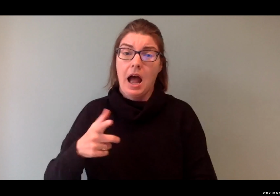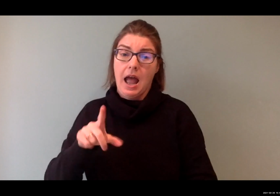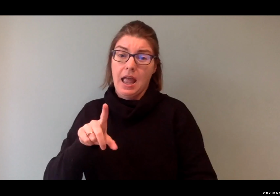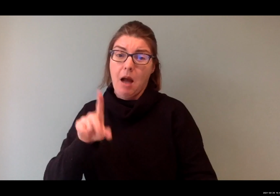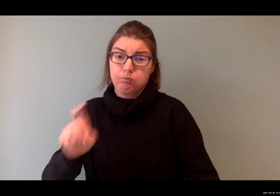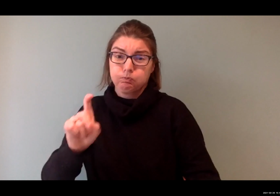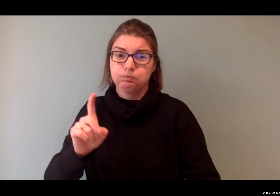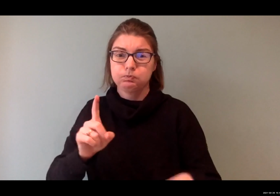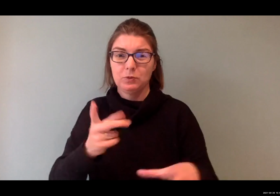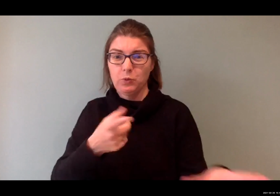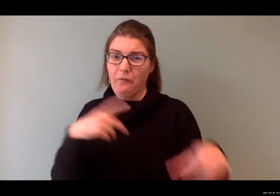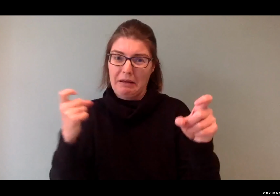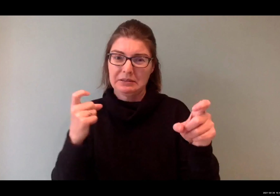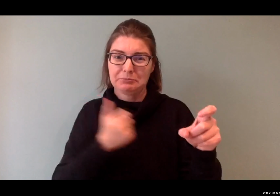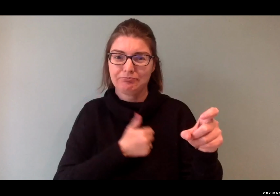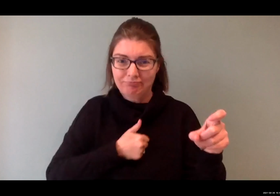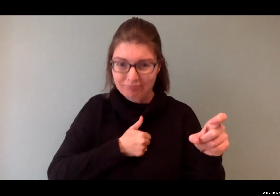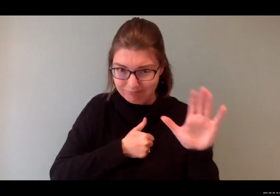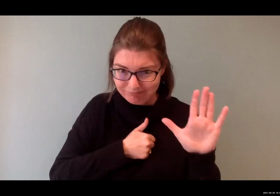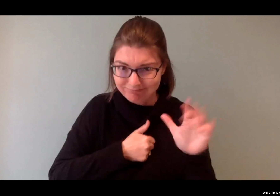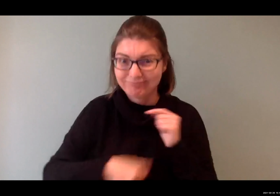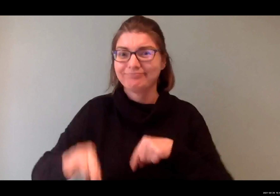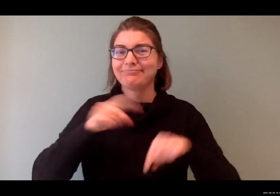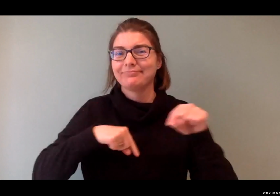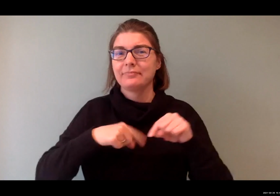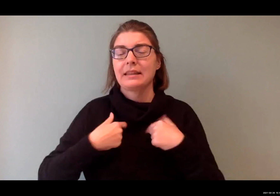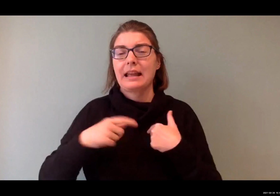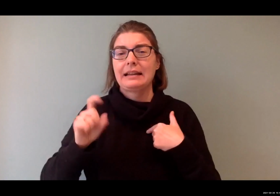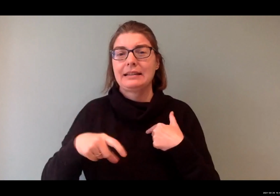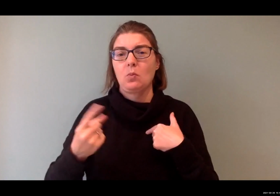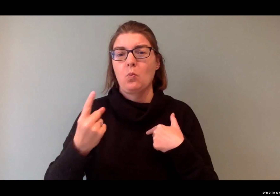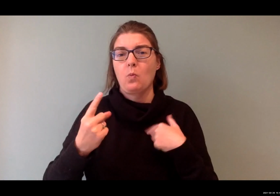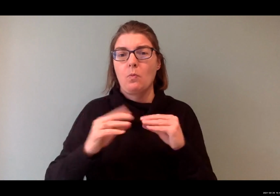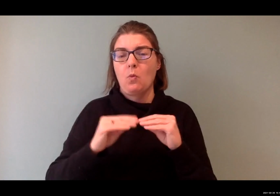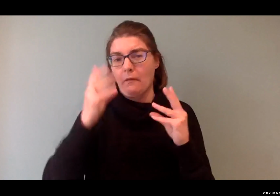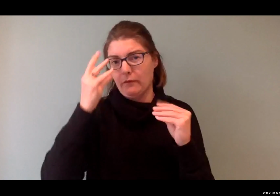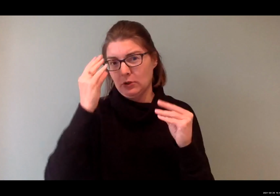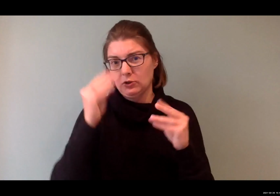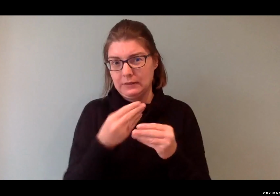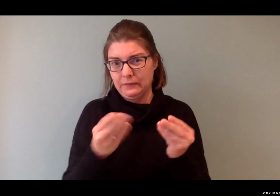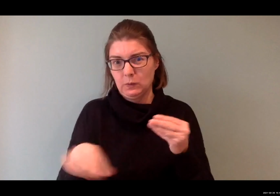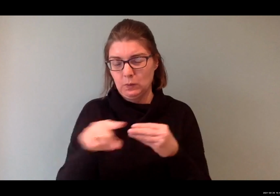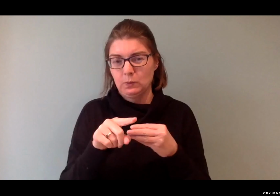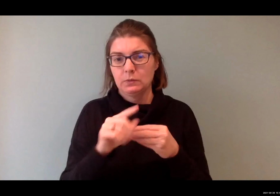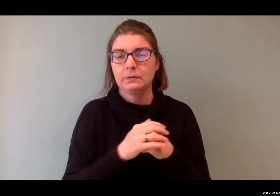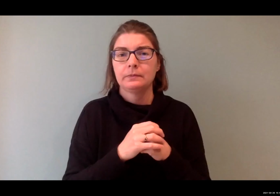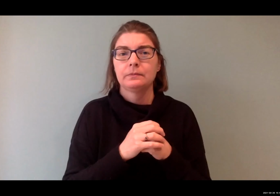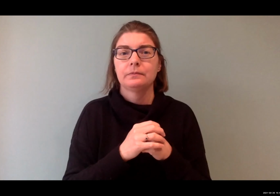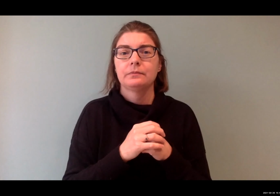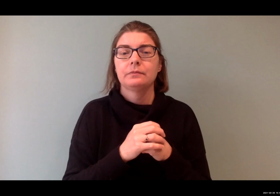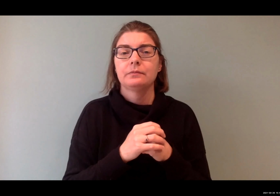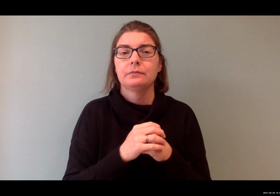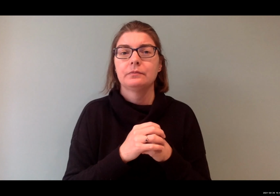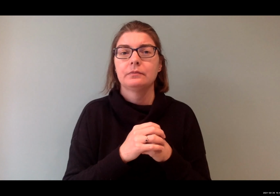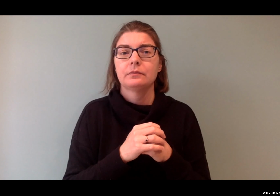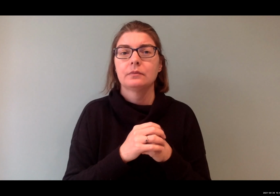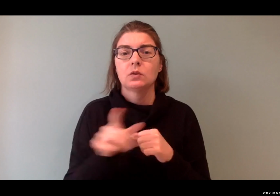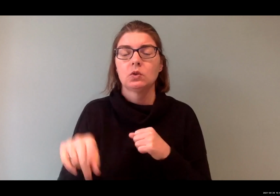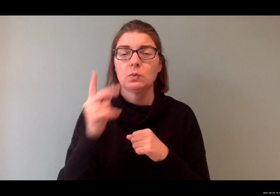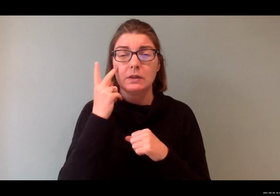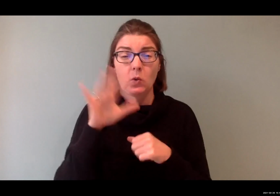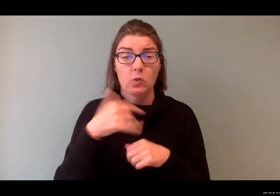groups. Basically, I needed one additional piece of information, which is just that you're going to see on